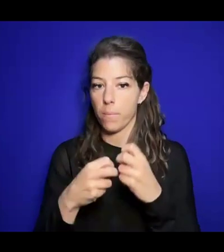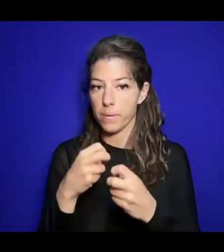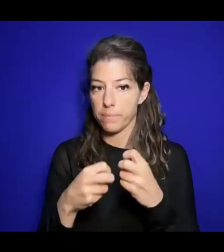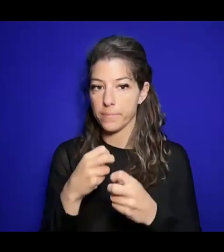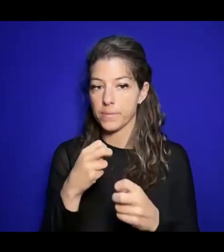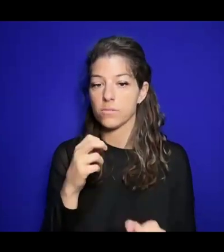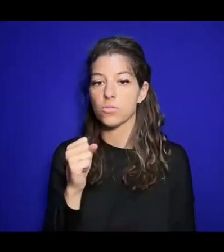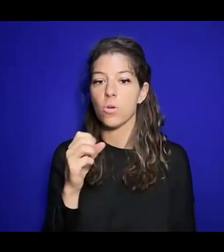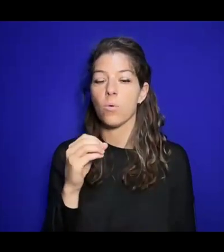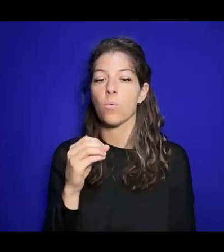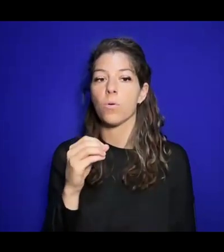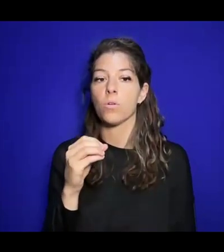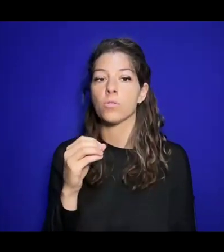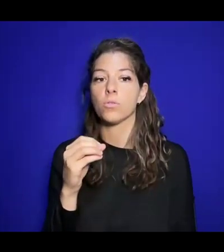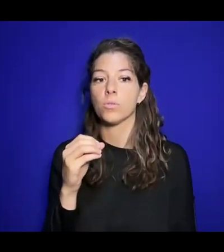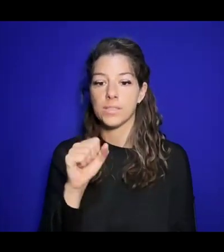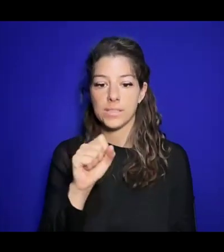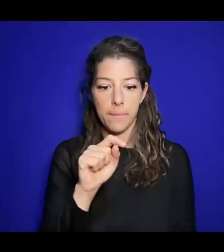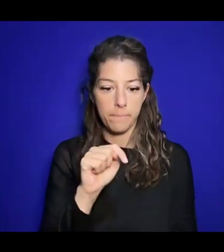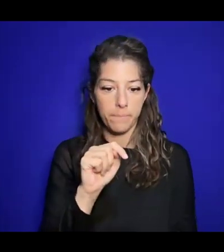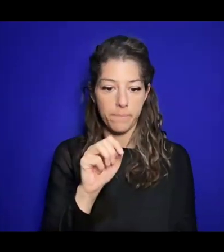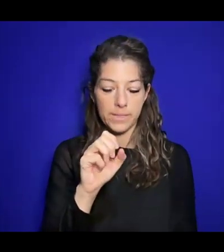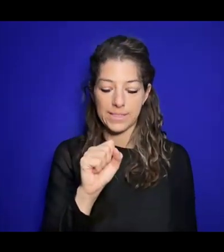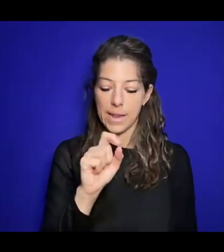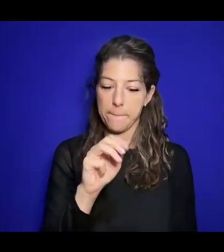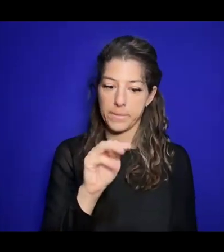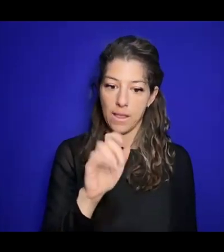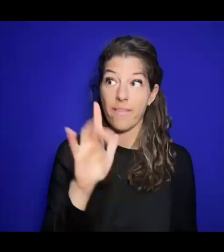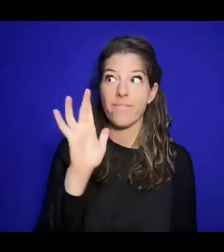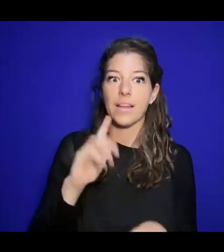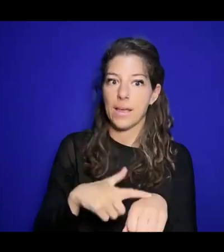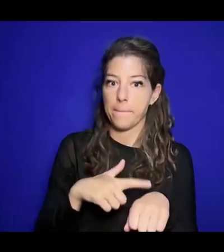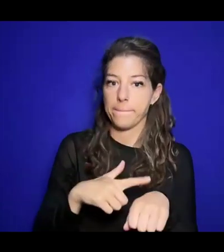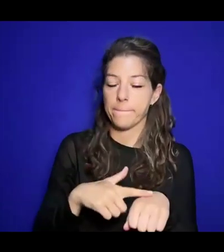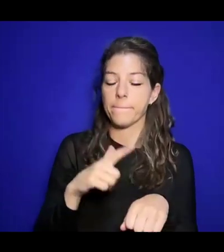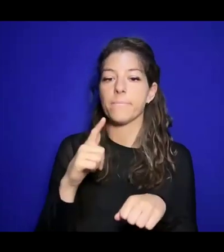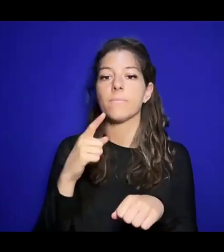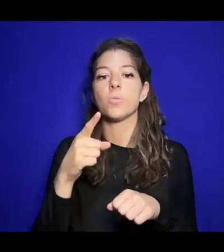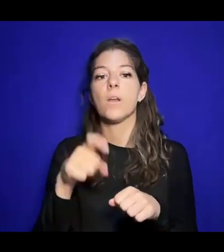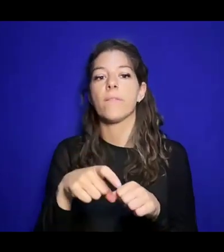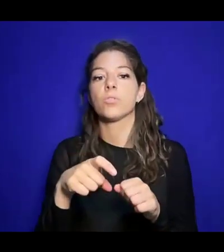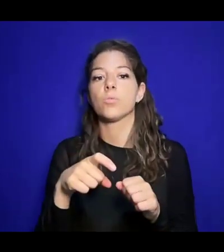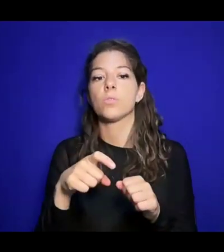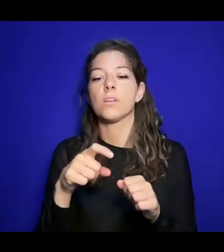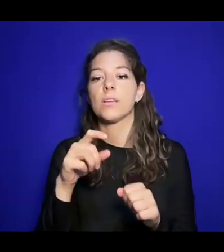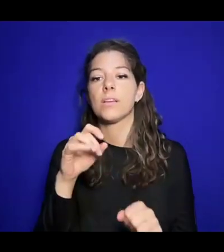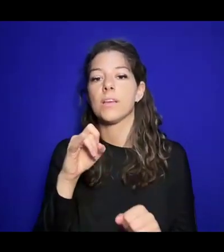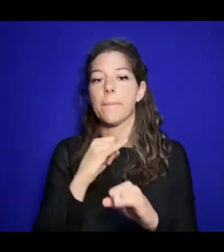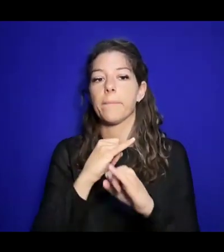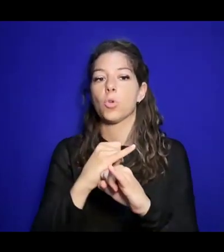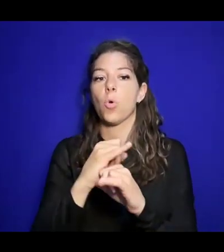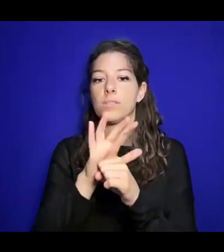And so to take the stem cells at that time, not now, at that time, you would have to take